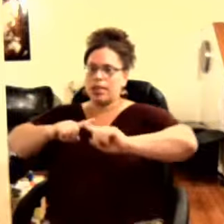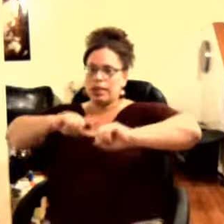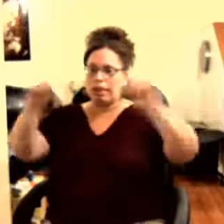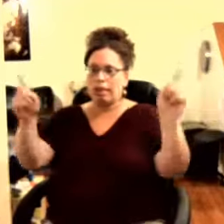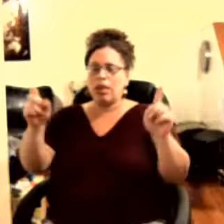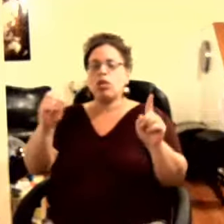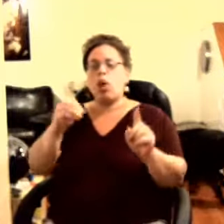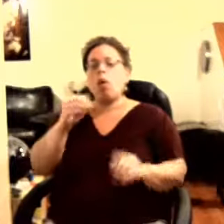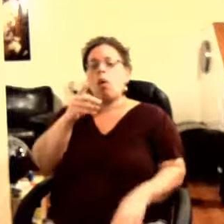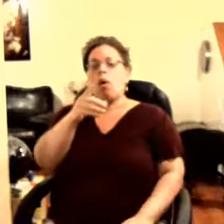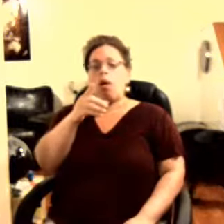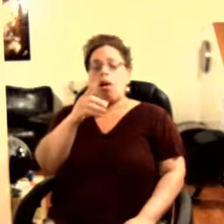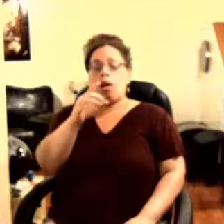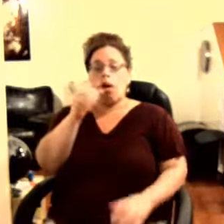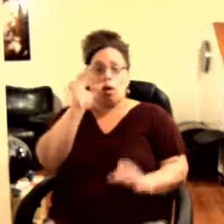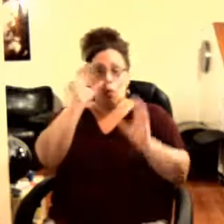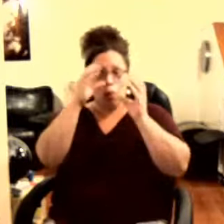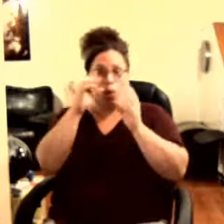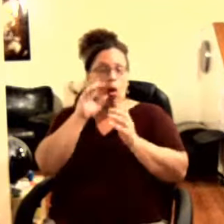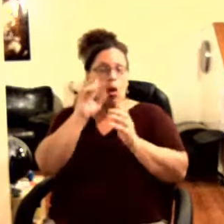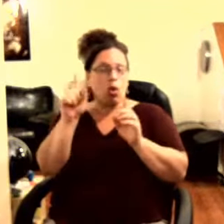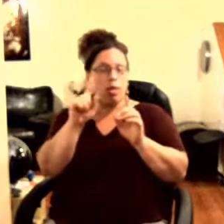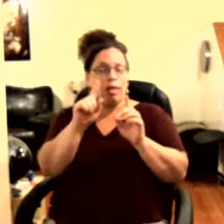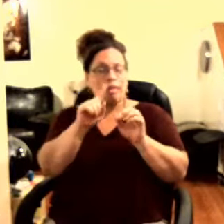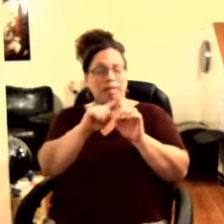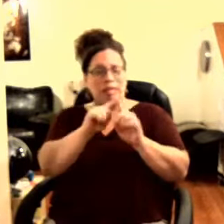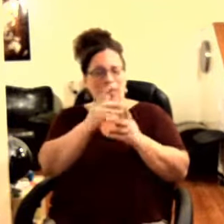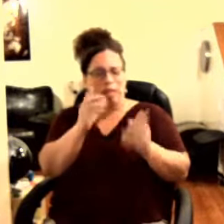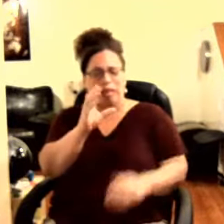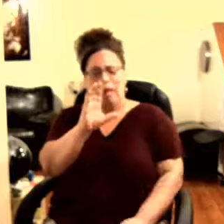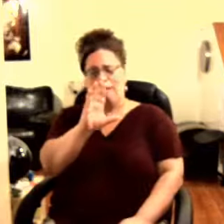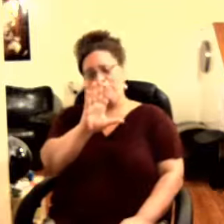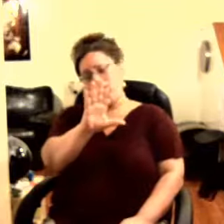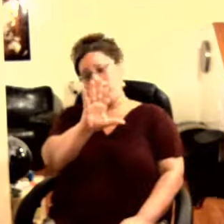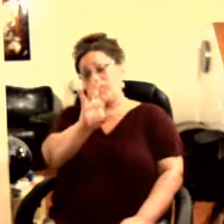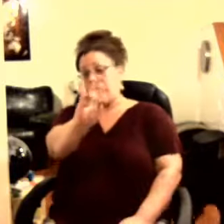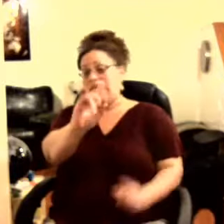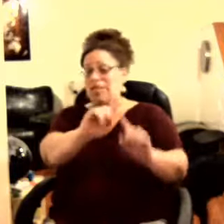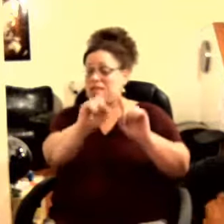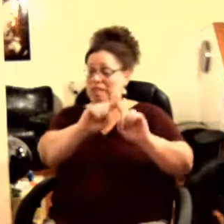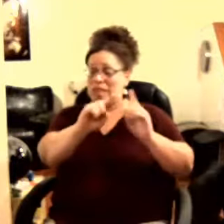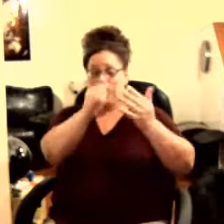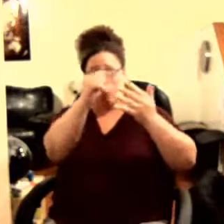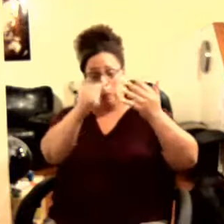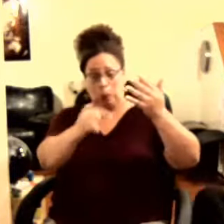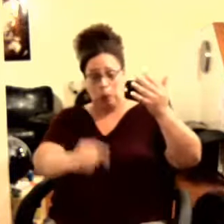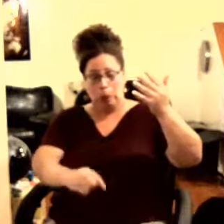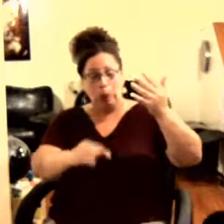looks at. Everything from what kind of computer you're on, to what kind of browser you're using, to where you're